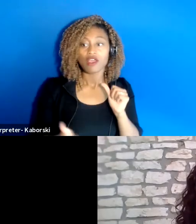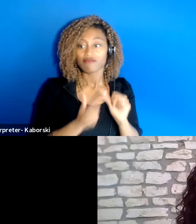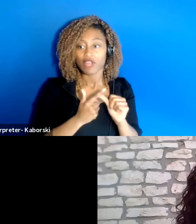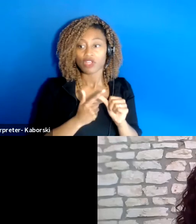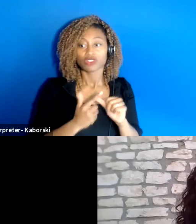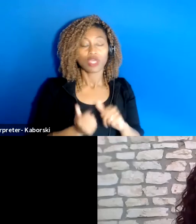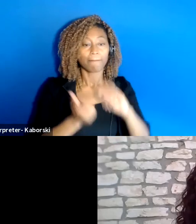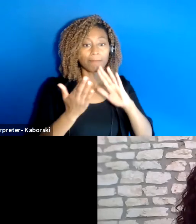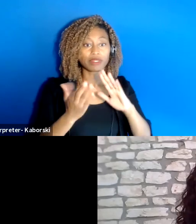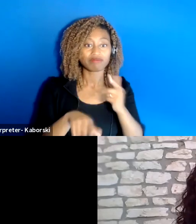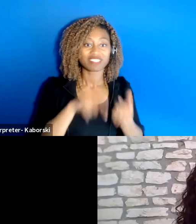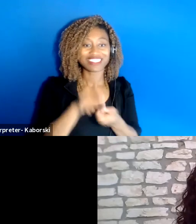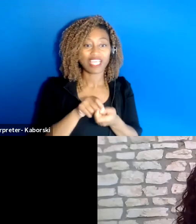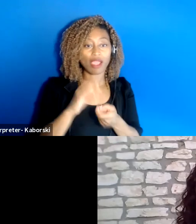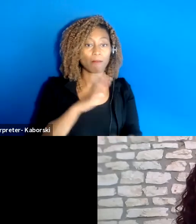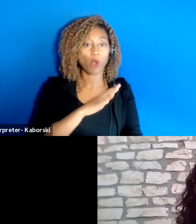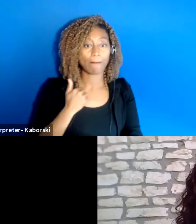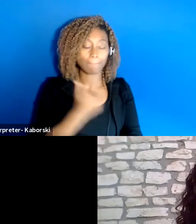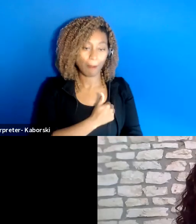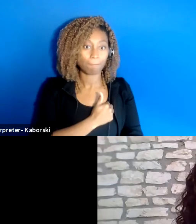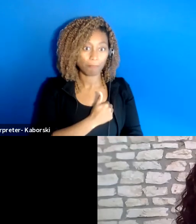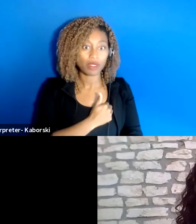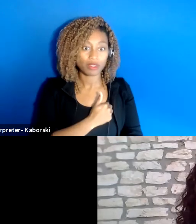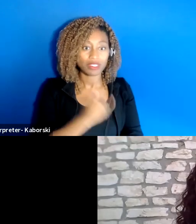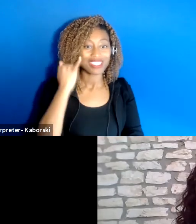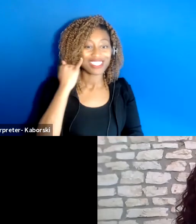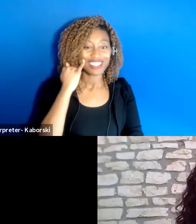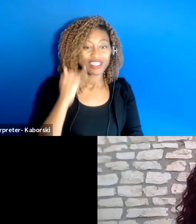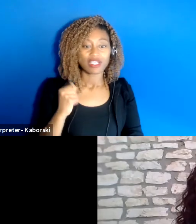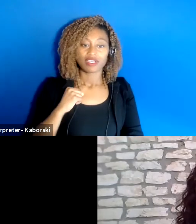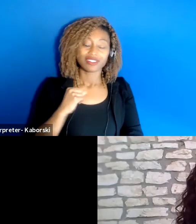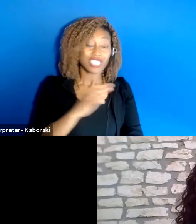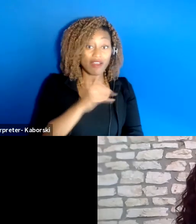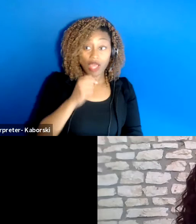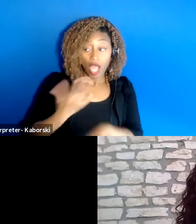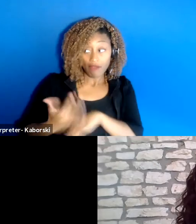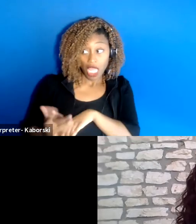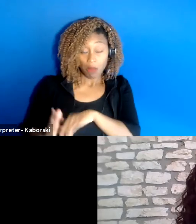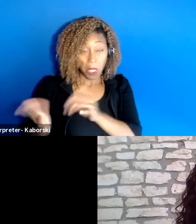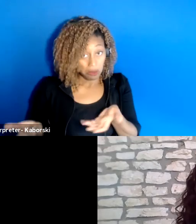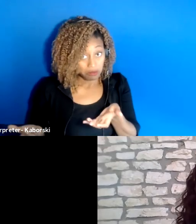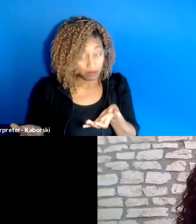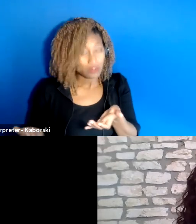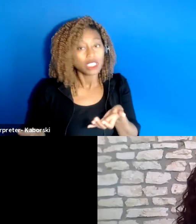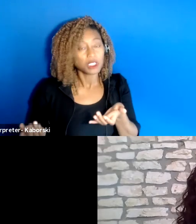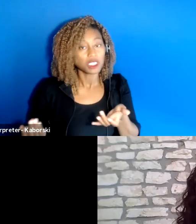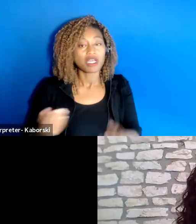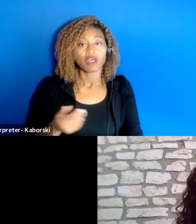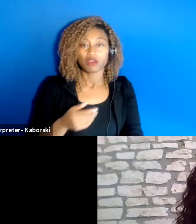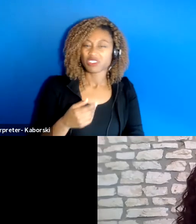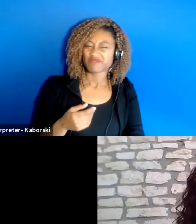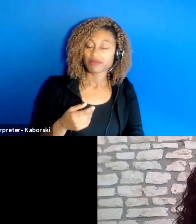either specific board members if staff is not available. But also each silk